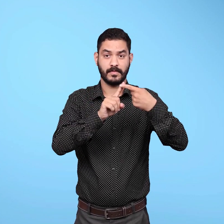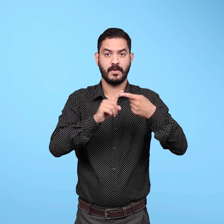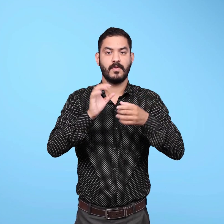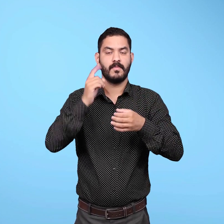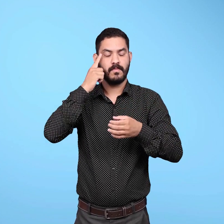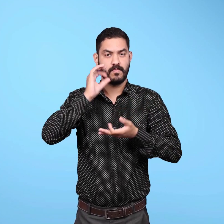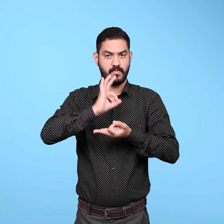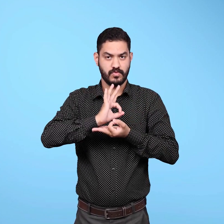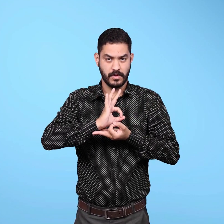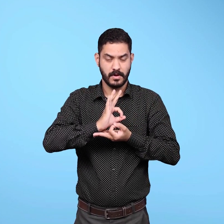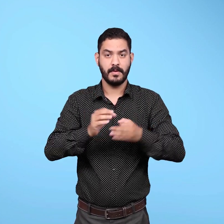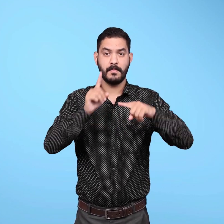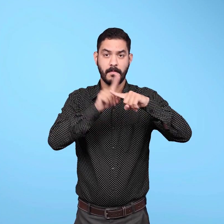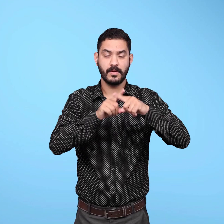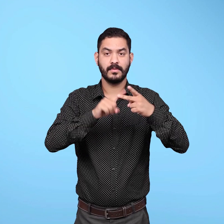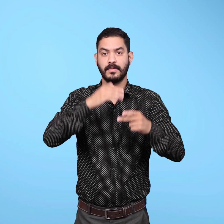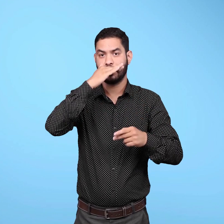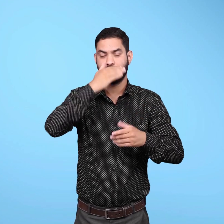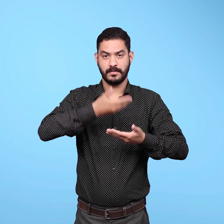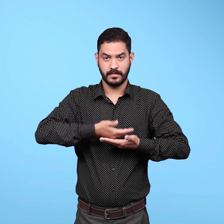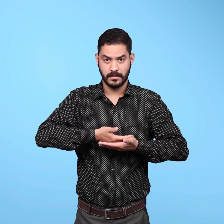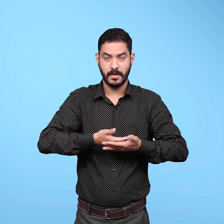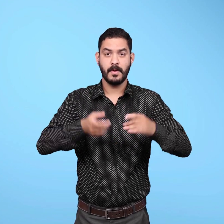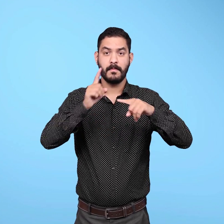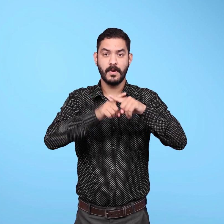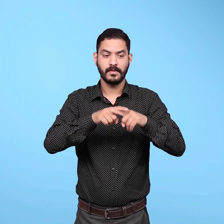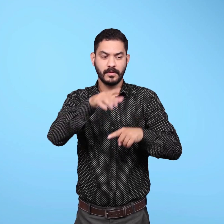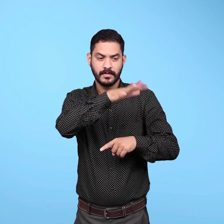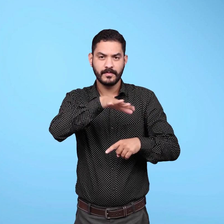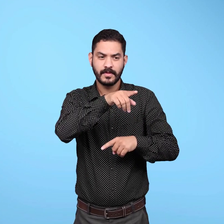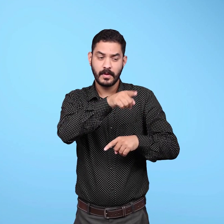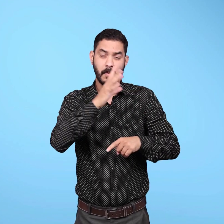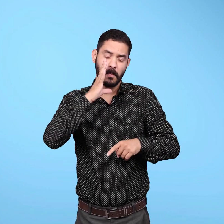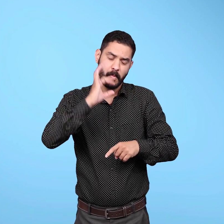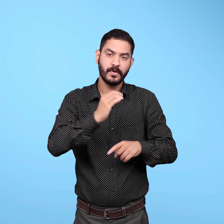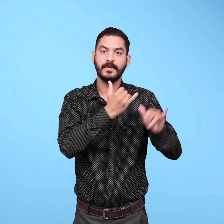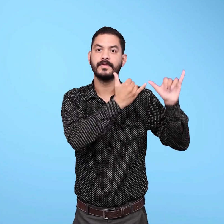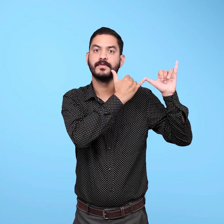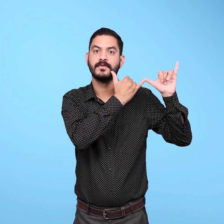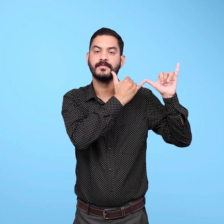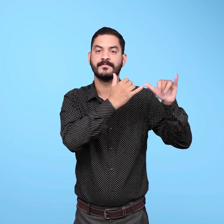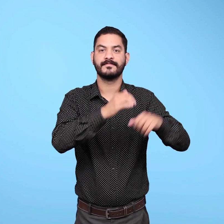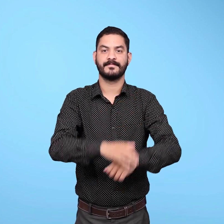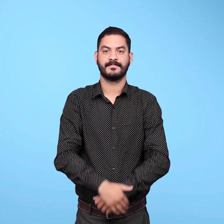monasteries, Jain shrines, and it was an important center for the worship of